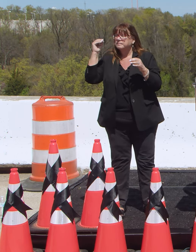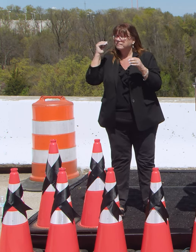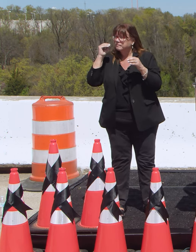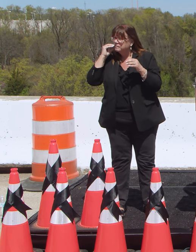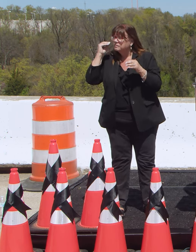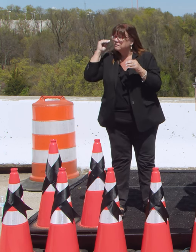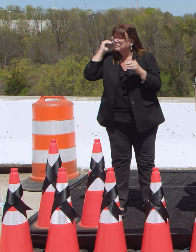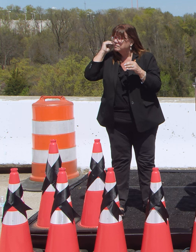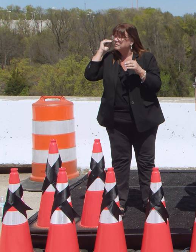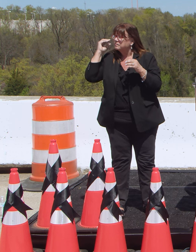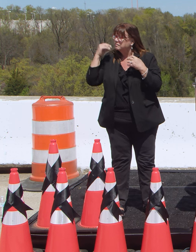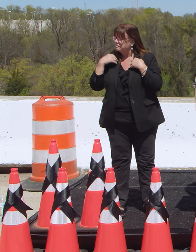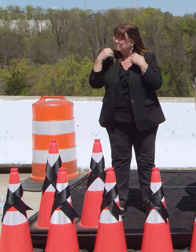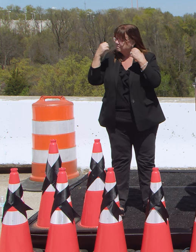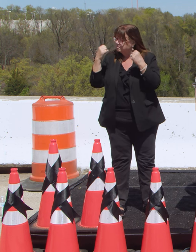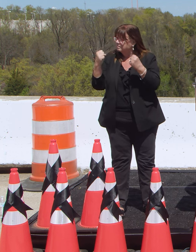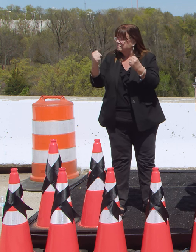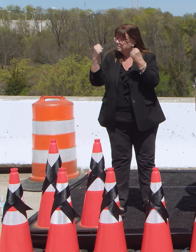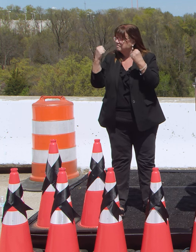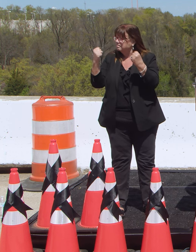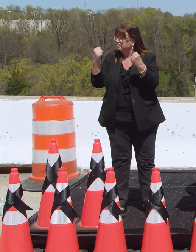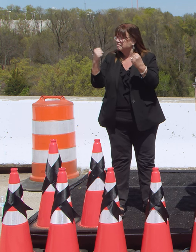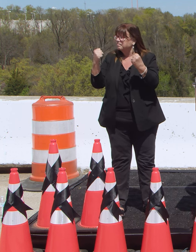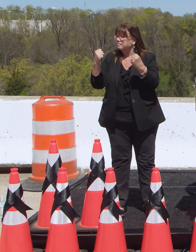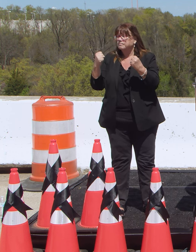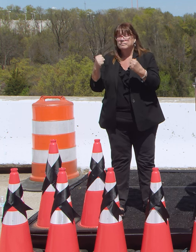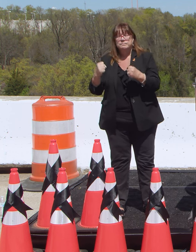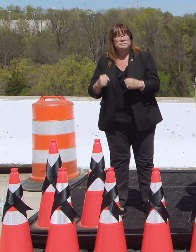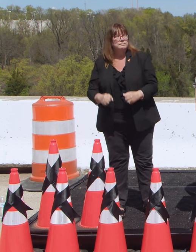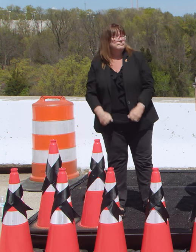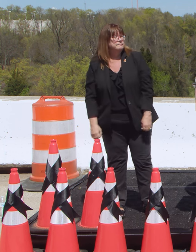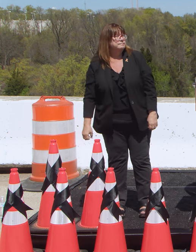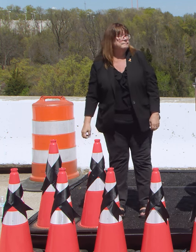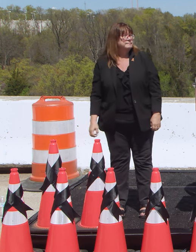and the home of the